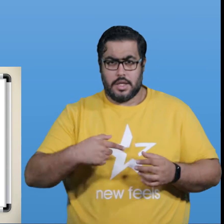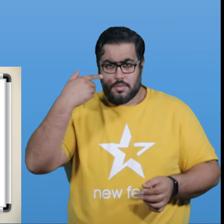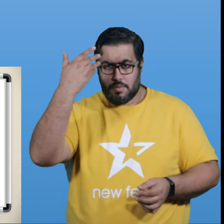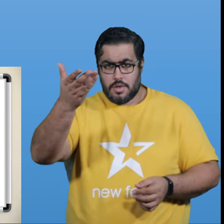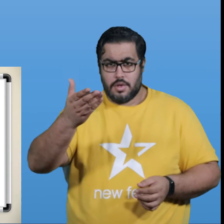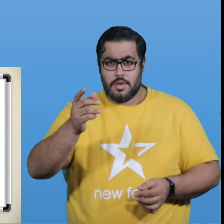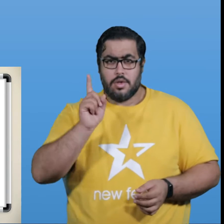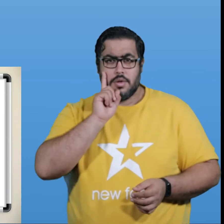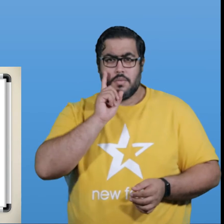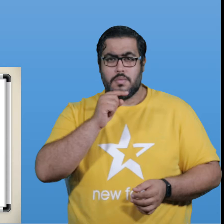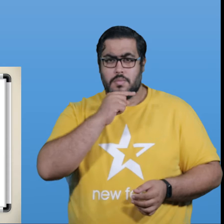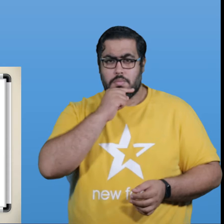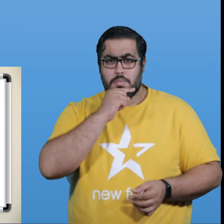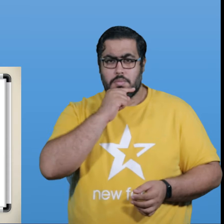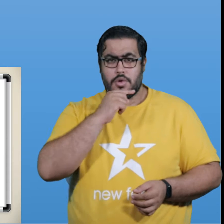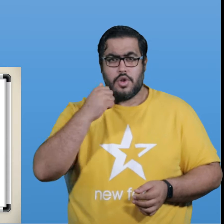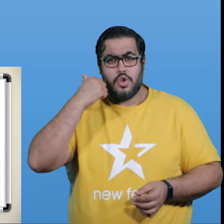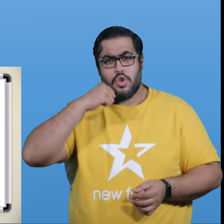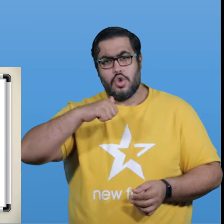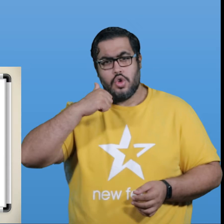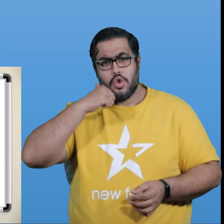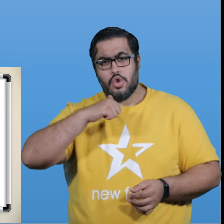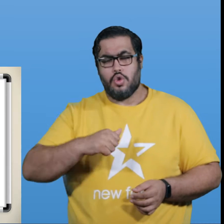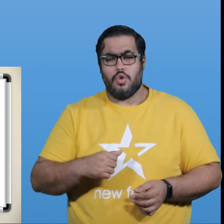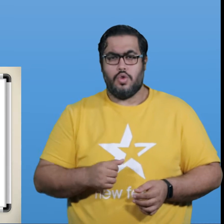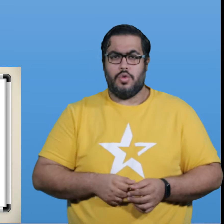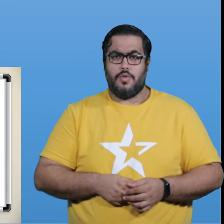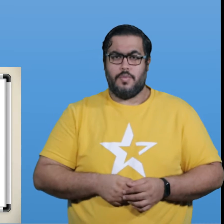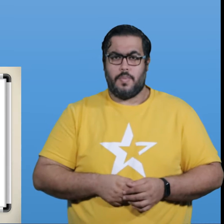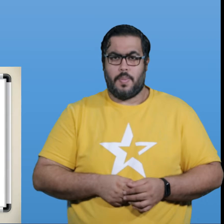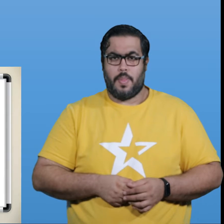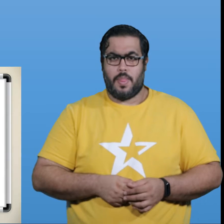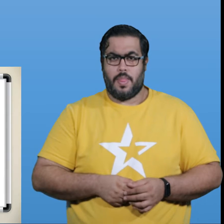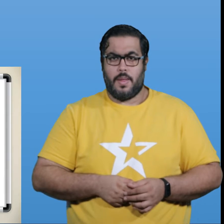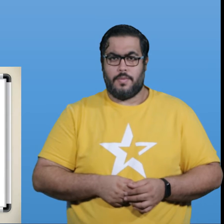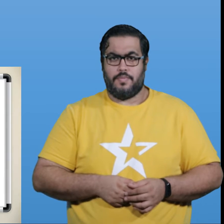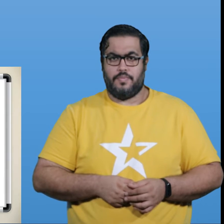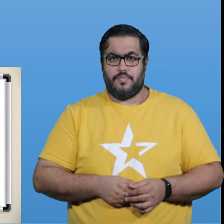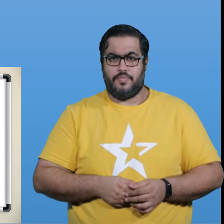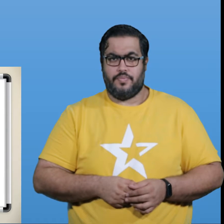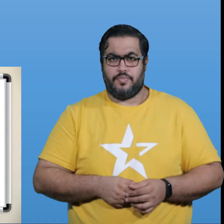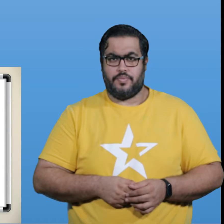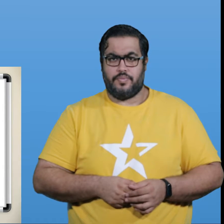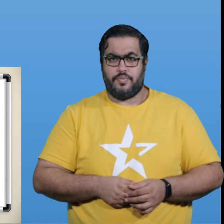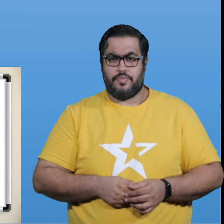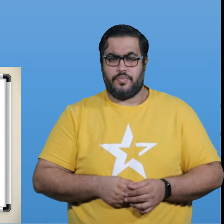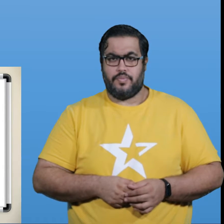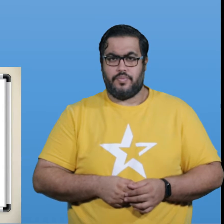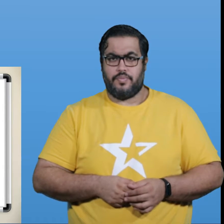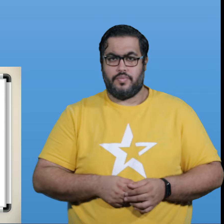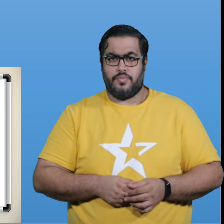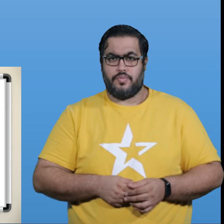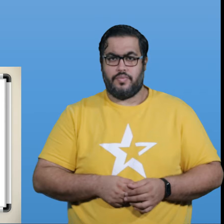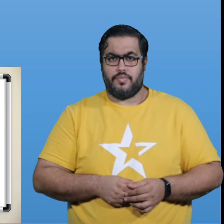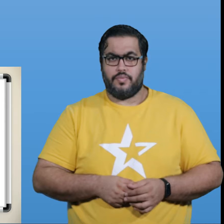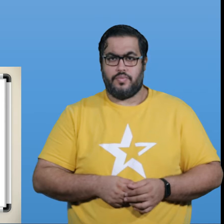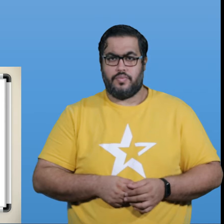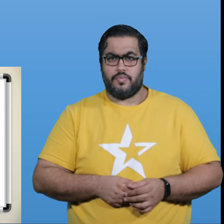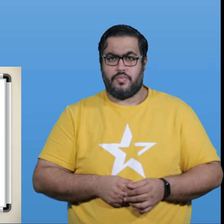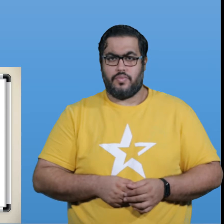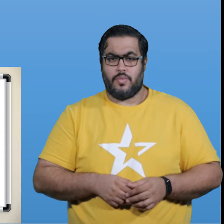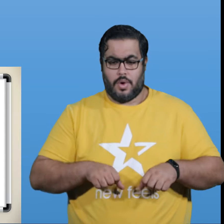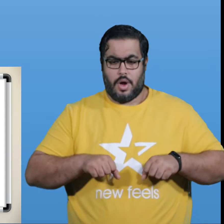So parenthood is a new experience for you. Okay. Next, we have the carriage for the baby. It's